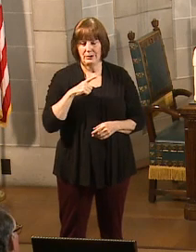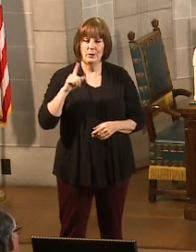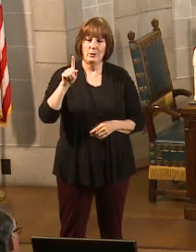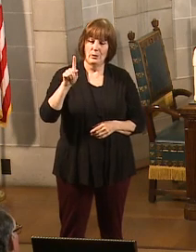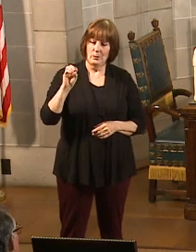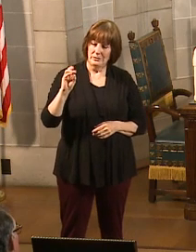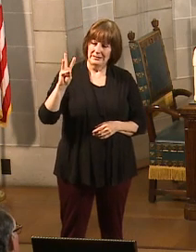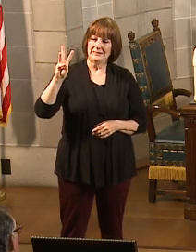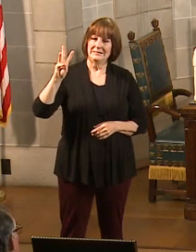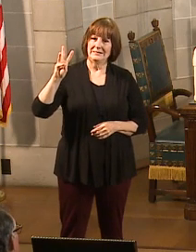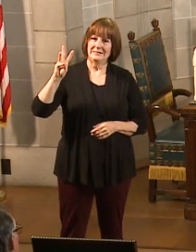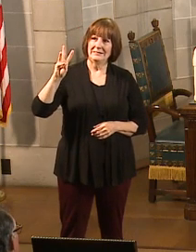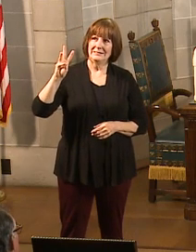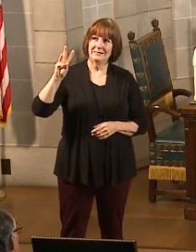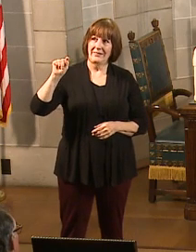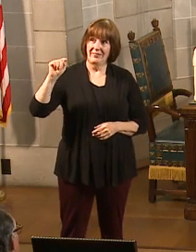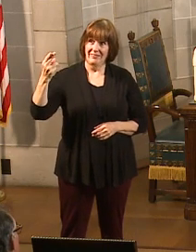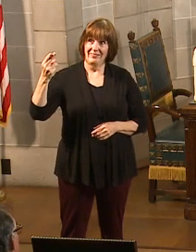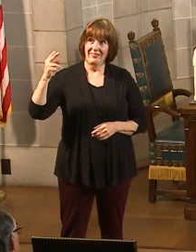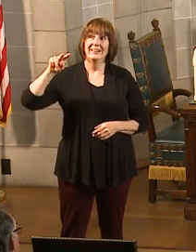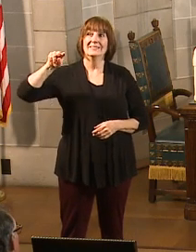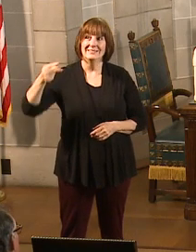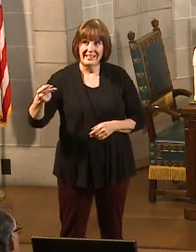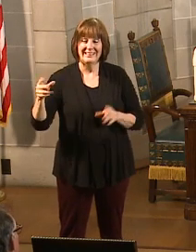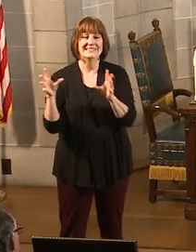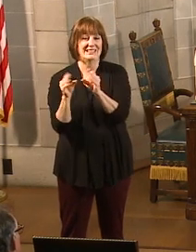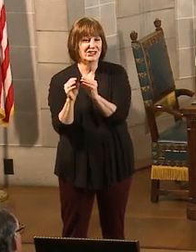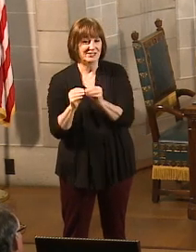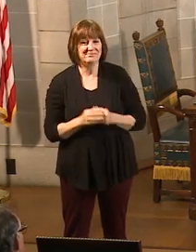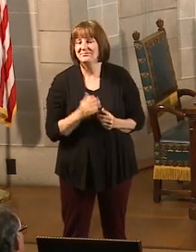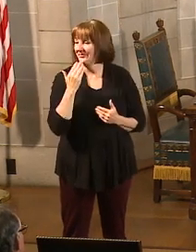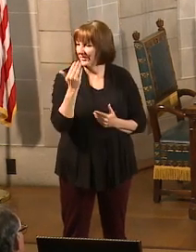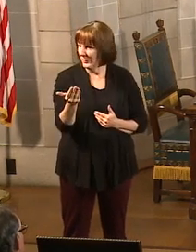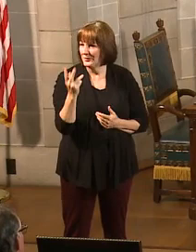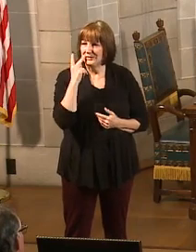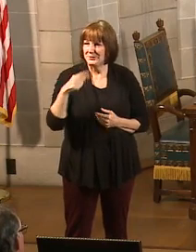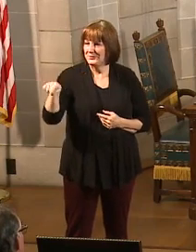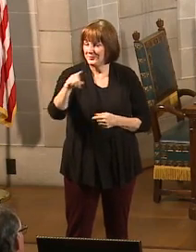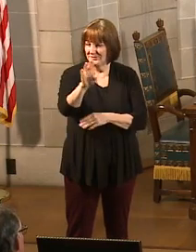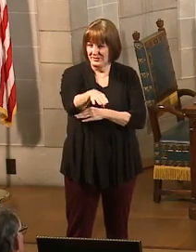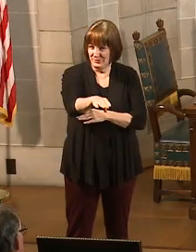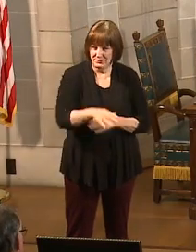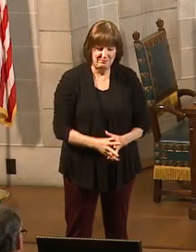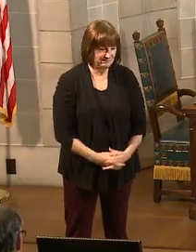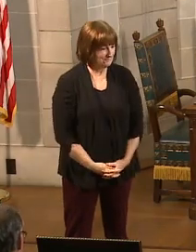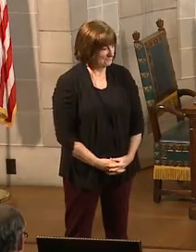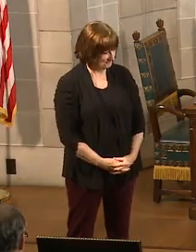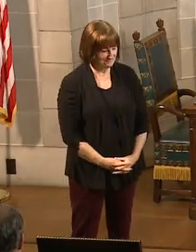106th, second session of the 106th legislature. Thanks again, and we'll see you later this afternoon.